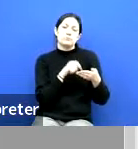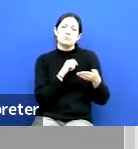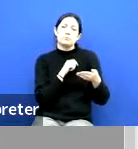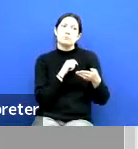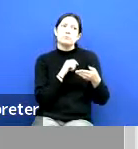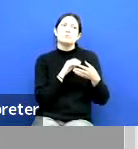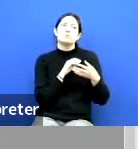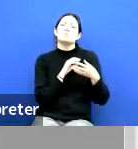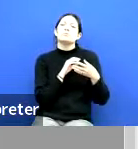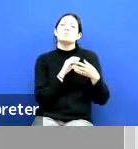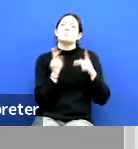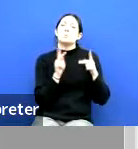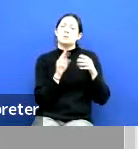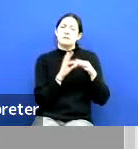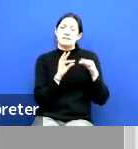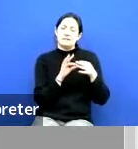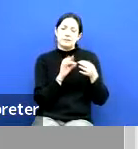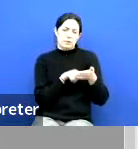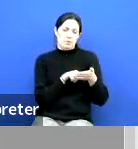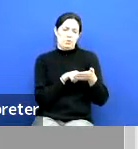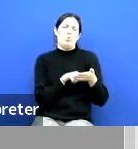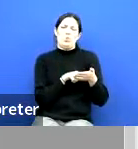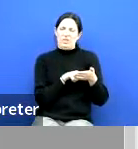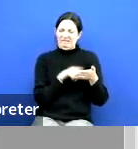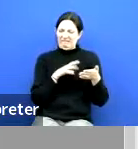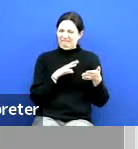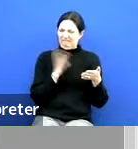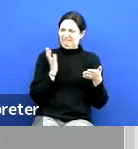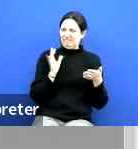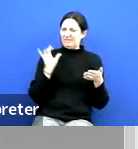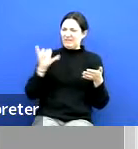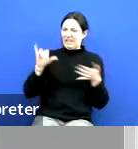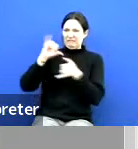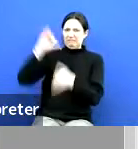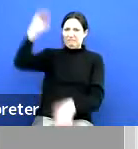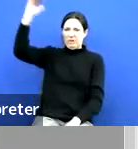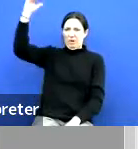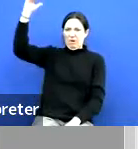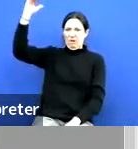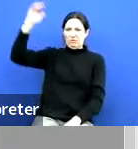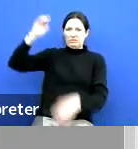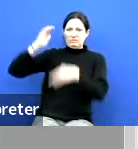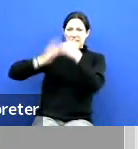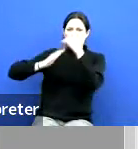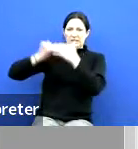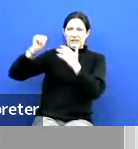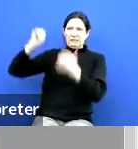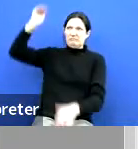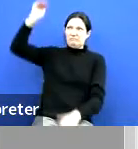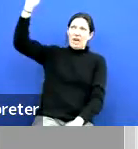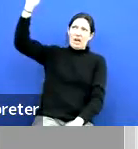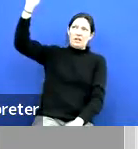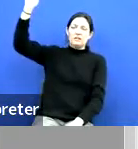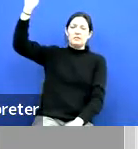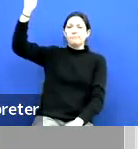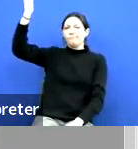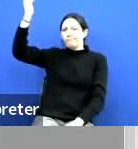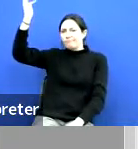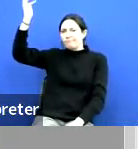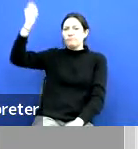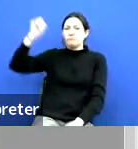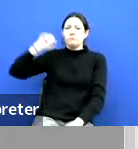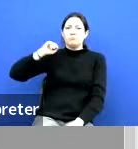that they felt that, you know, that the structure that tall, and with